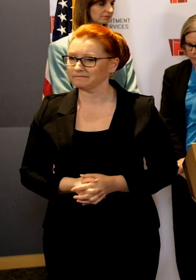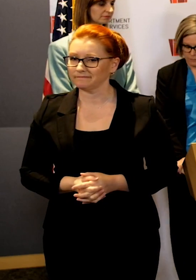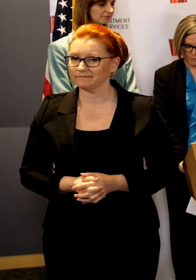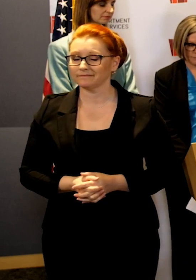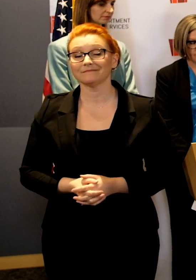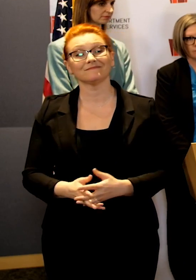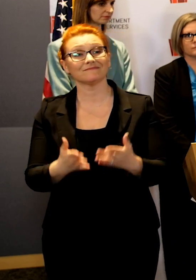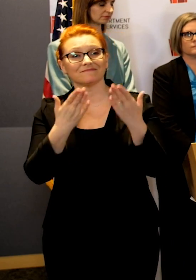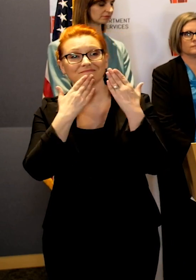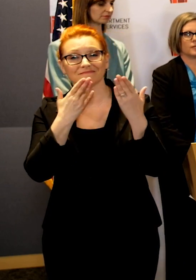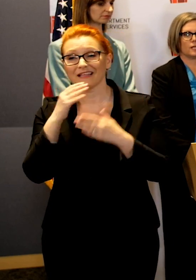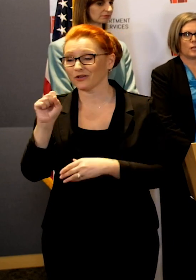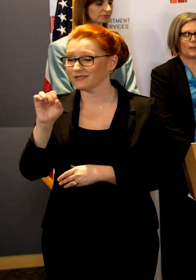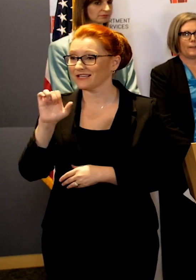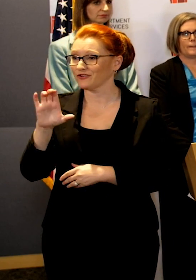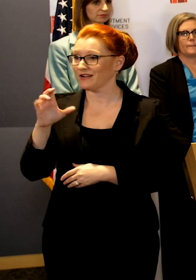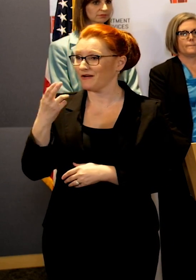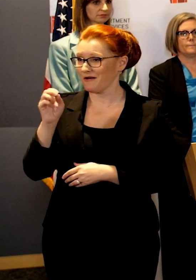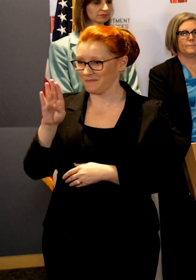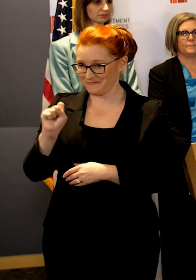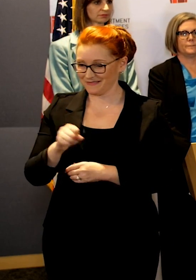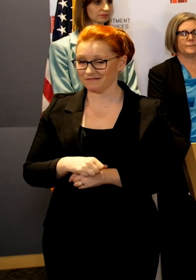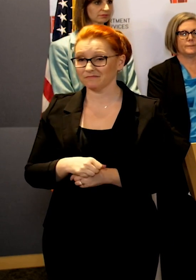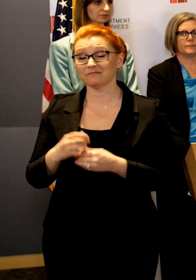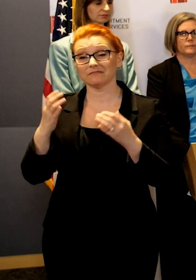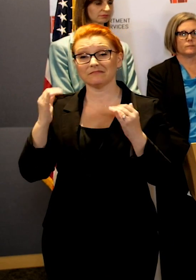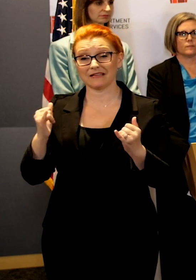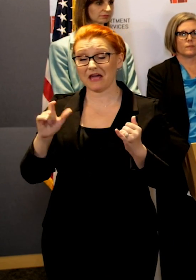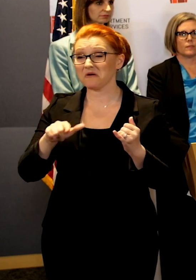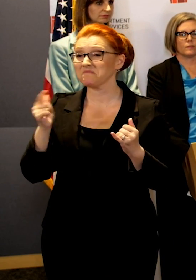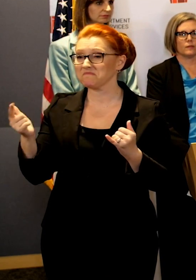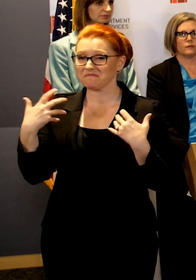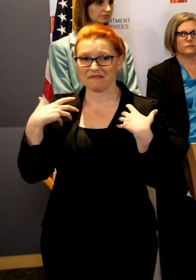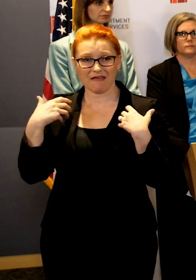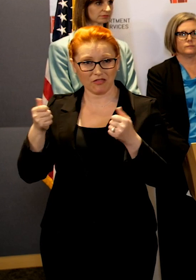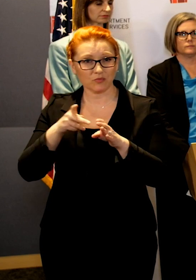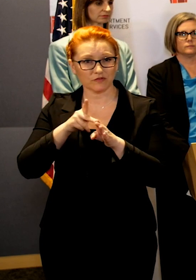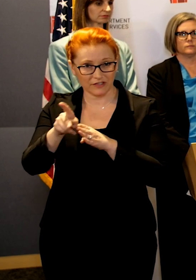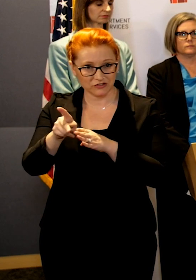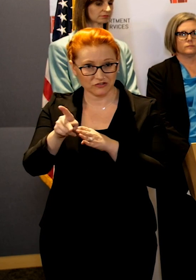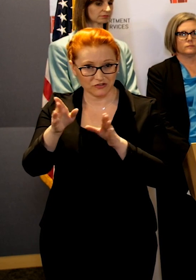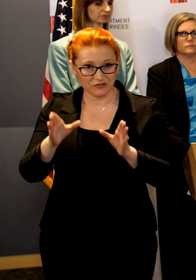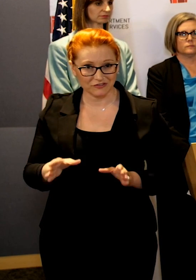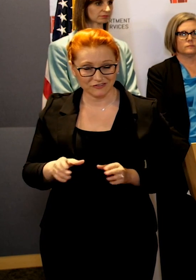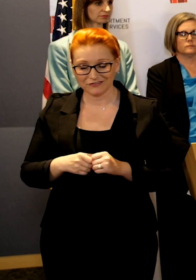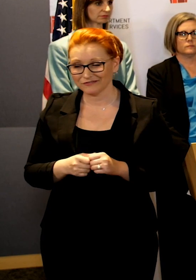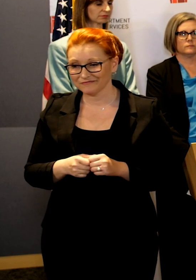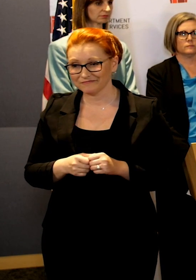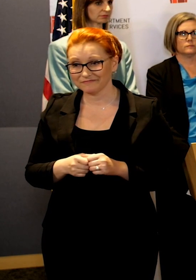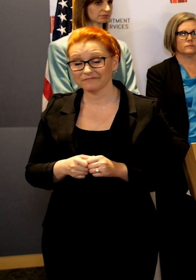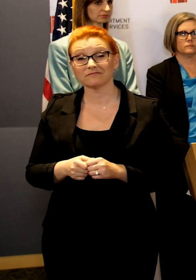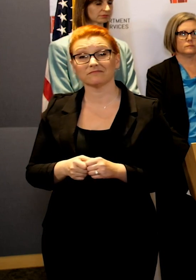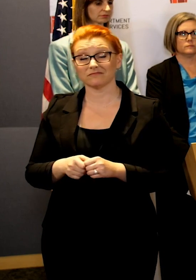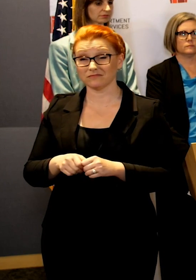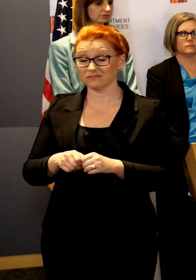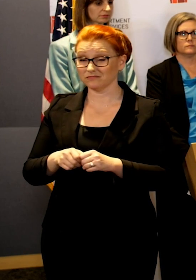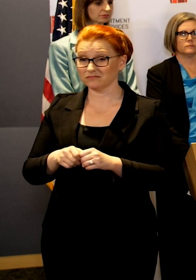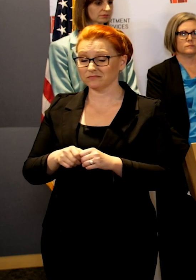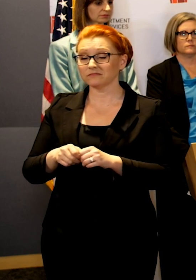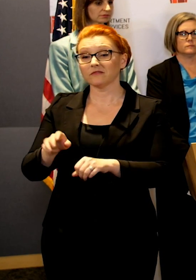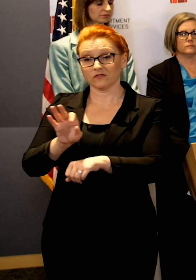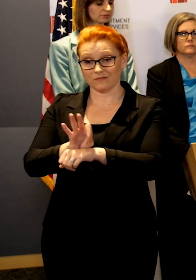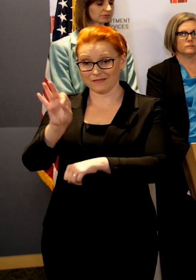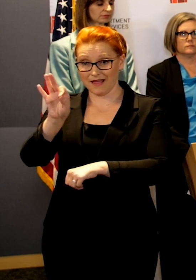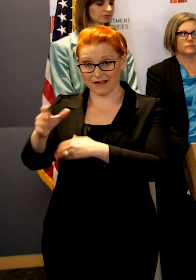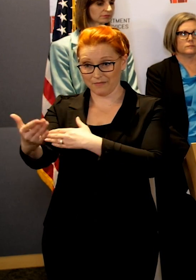Thank you very much, Secretary Hobbs. Now to the work of our health professionals. As of 9 a.m. this